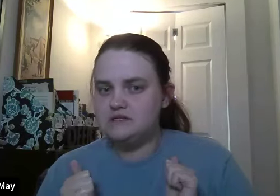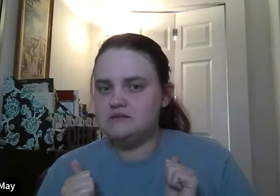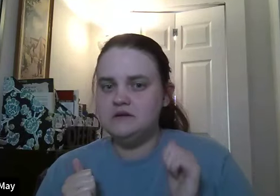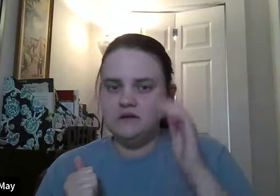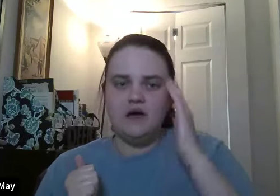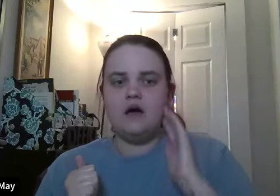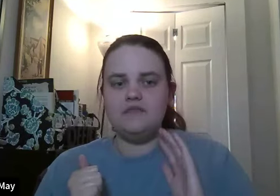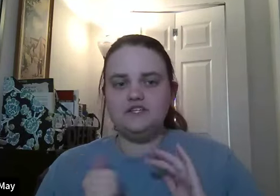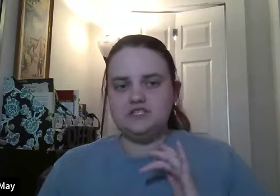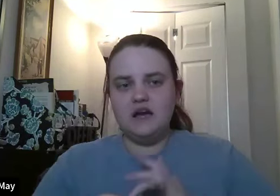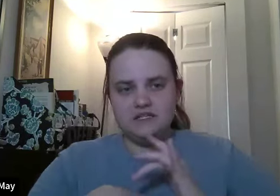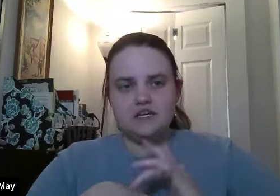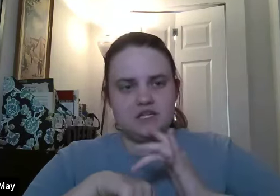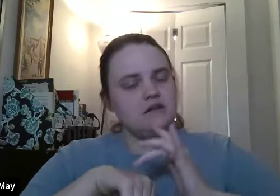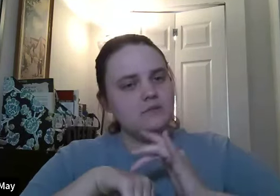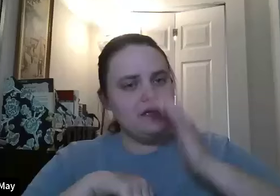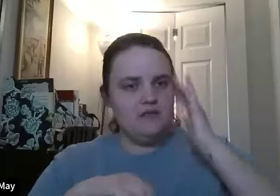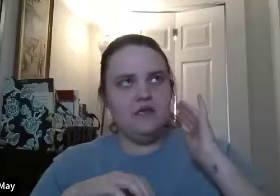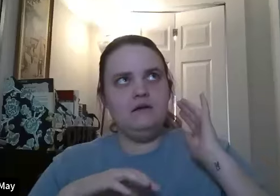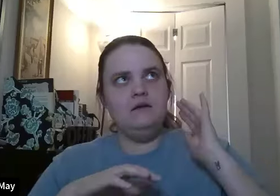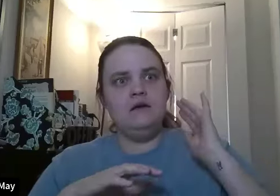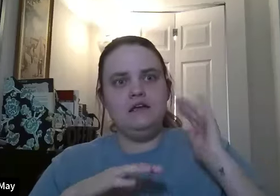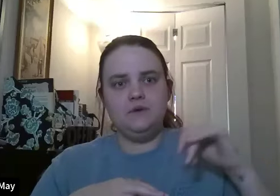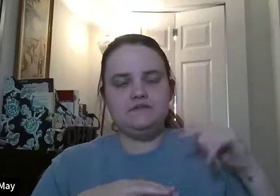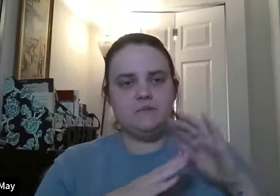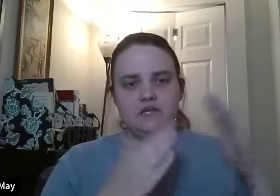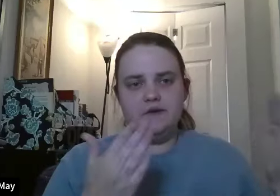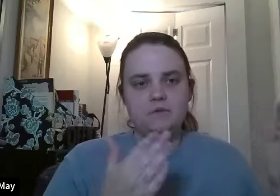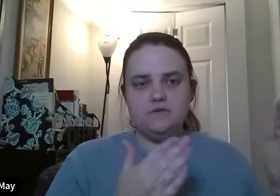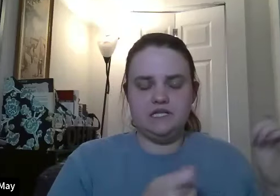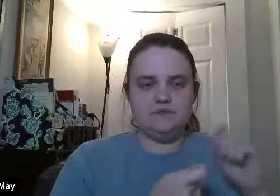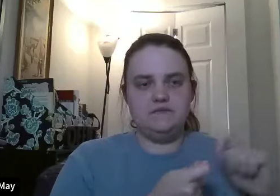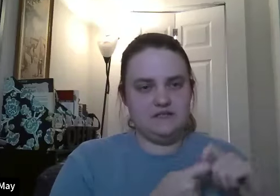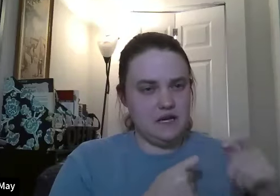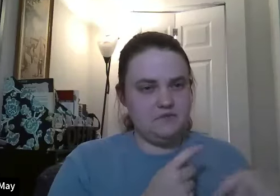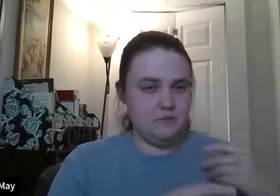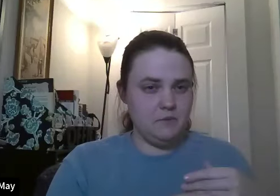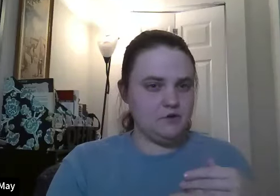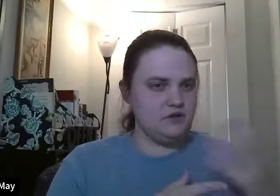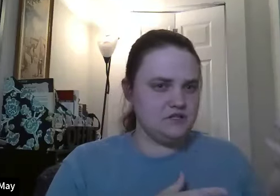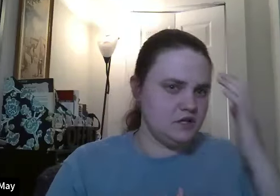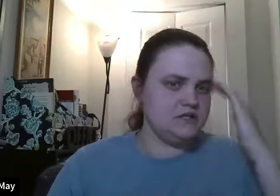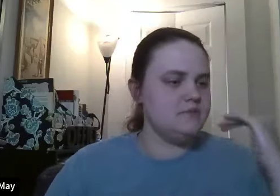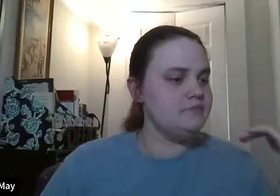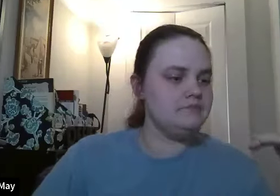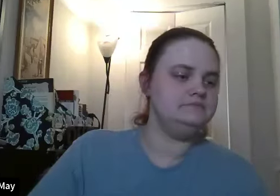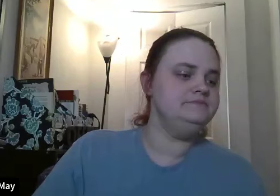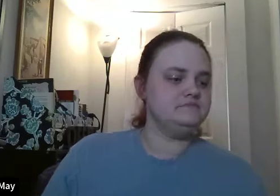guys. I think just to kind of touch that a little bit, and then if we have time, we'll leave it open for any specific type of family members you guys are curious about. All